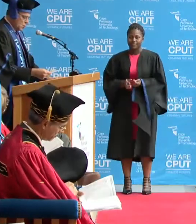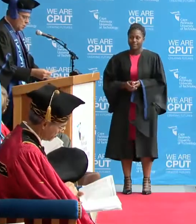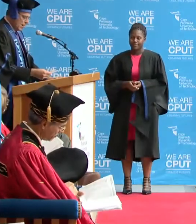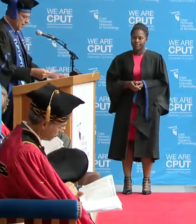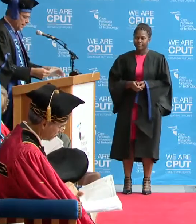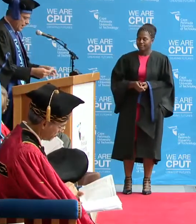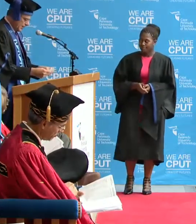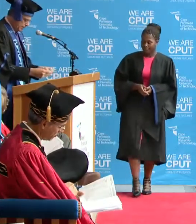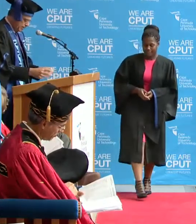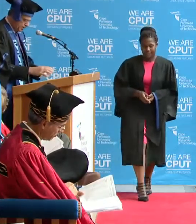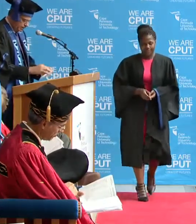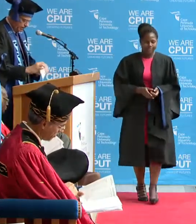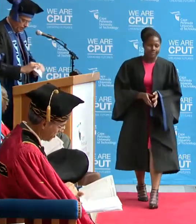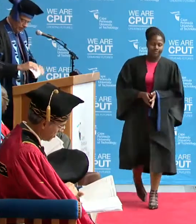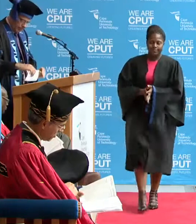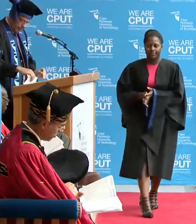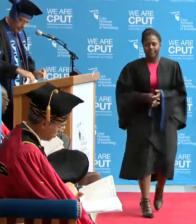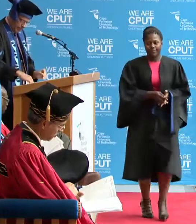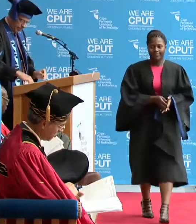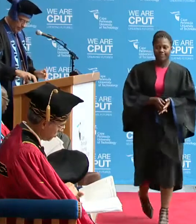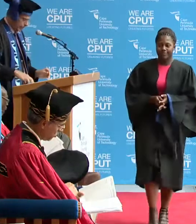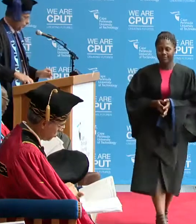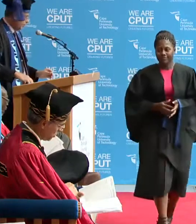Luku Magadla.